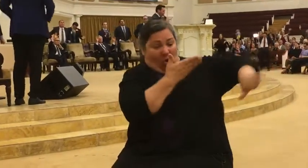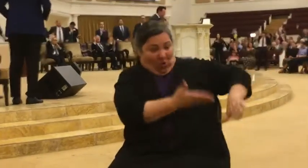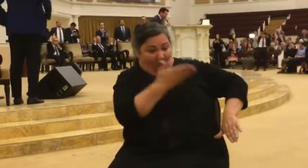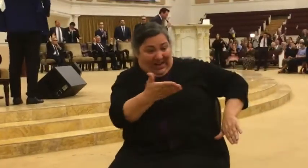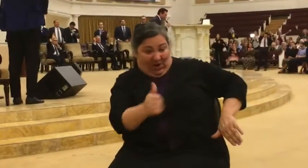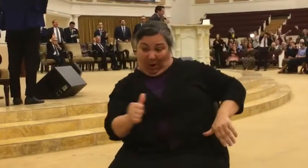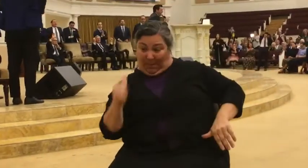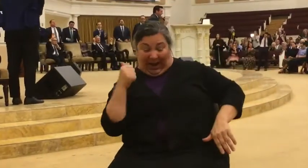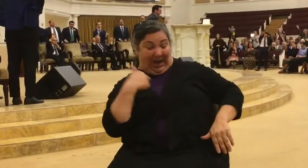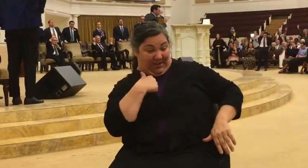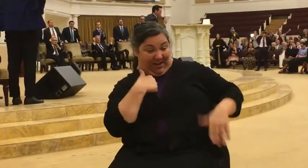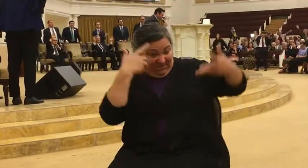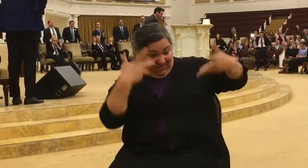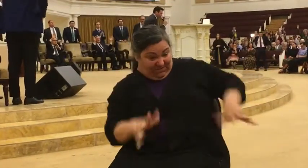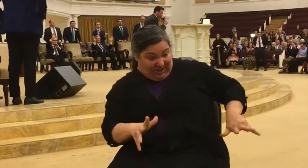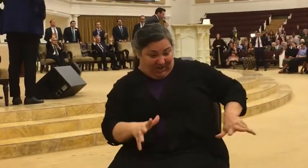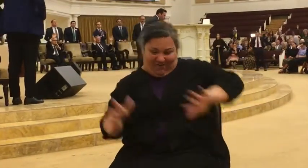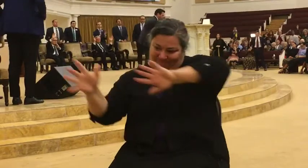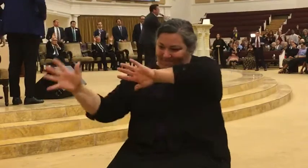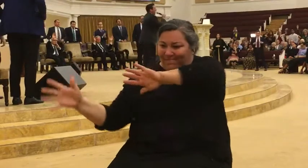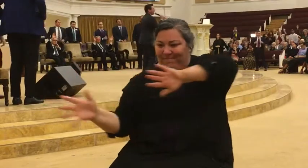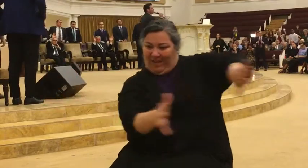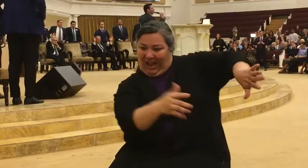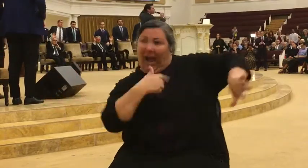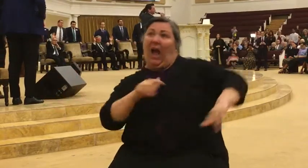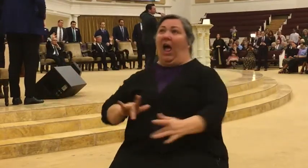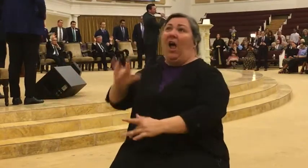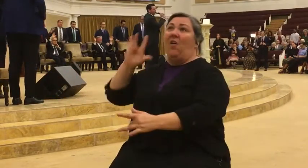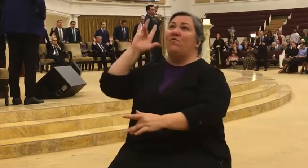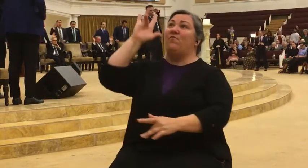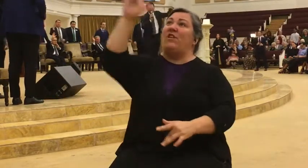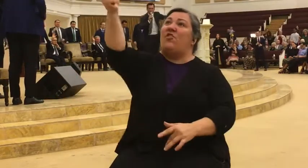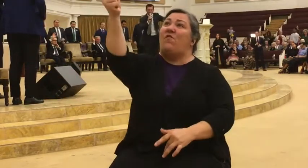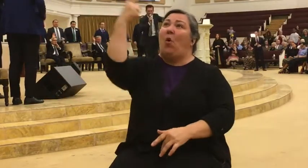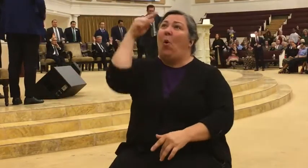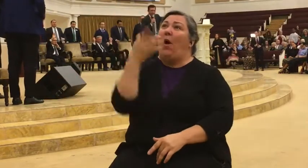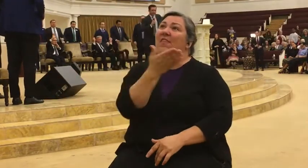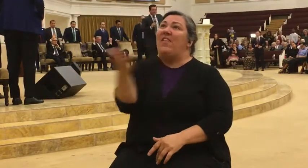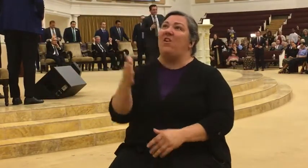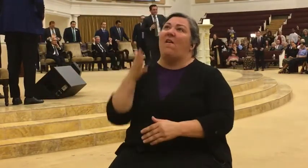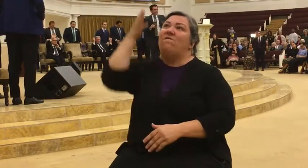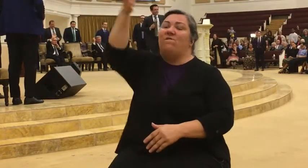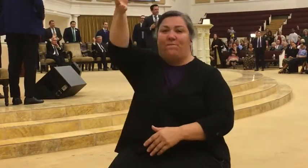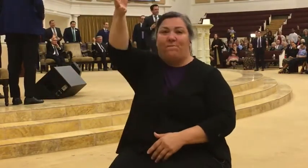are behind me, and I'm reaching for unto those things which are before me."